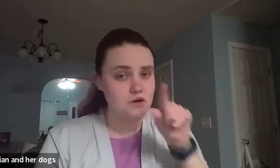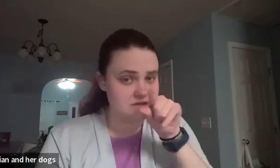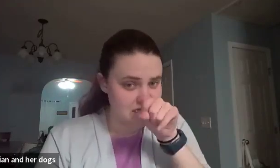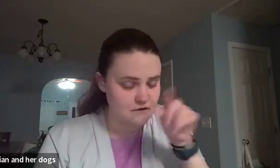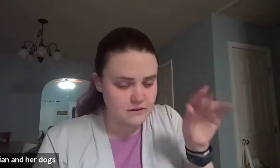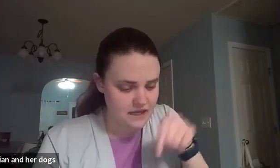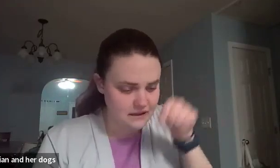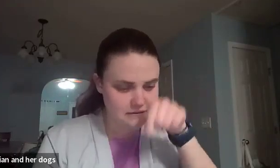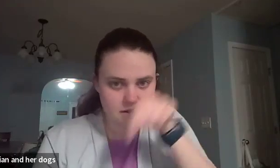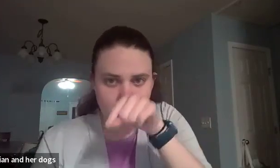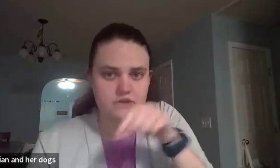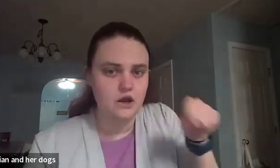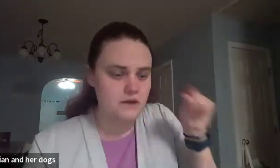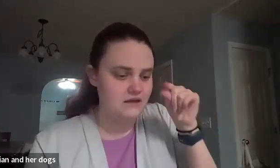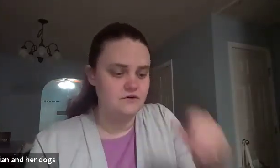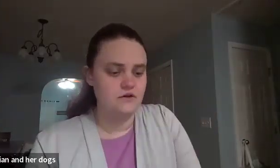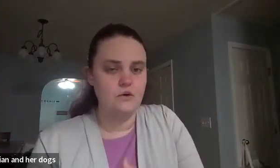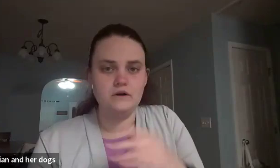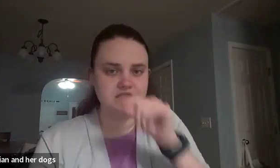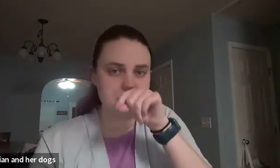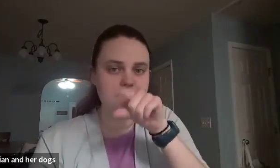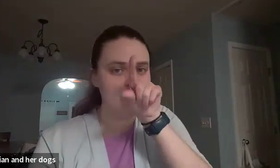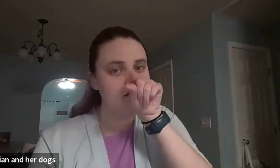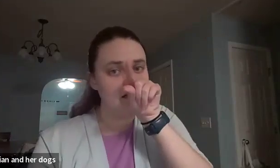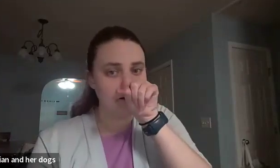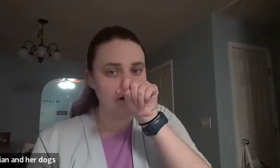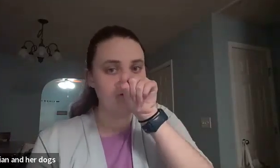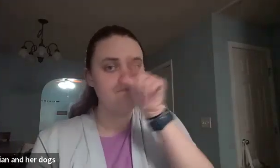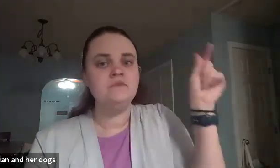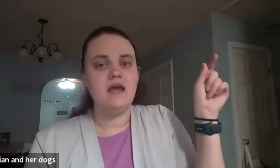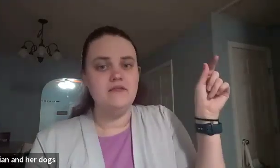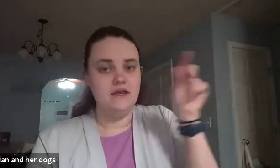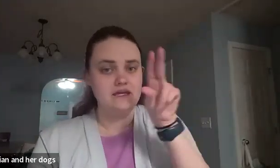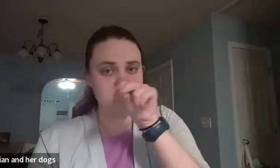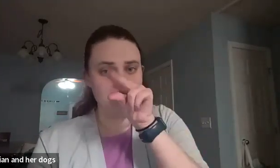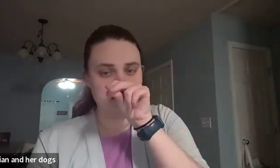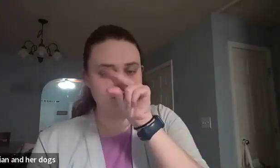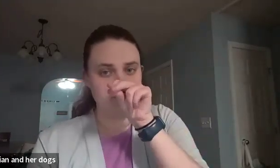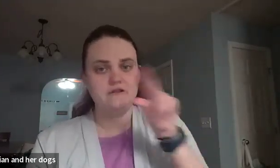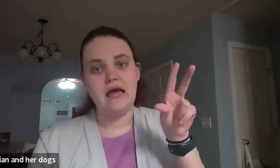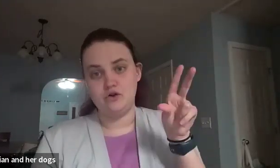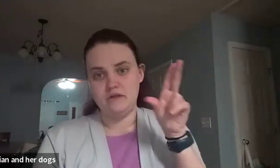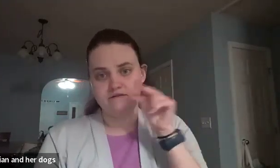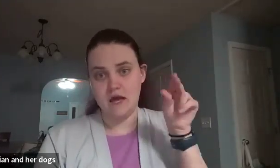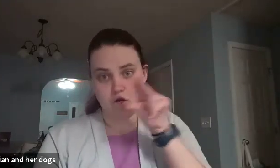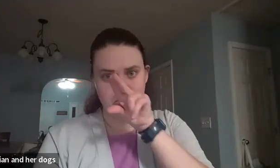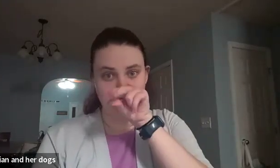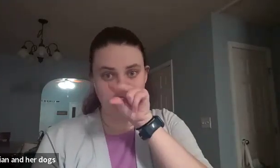like birds eating their like pecking, like when they go pecking for their corn and stuff, like bird. And then duck has a more flatter, that flatter